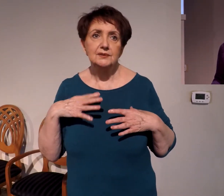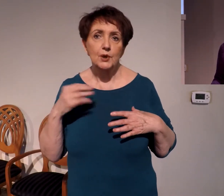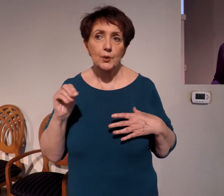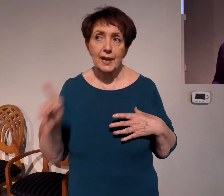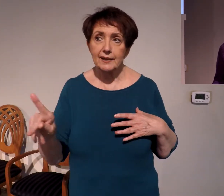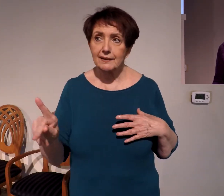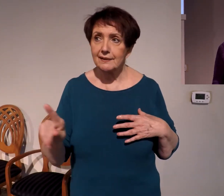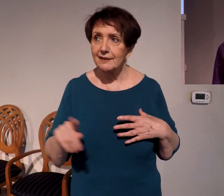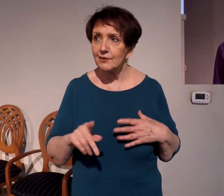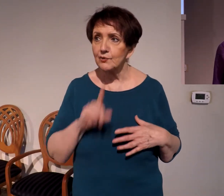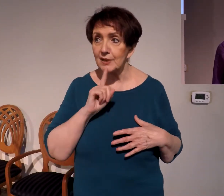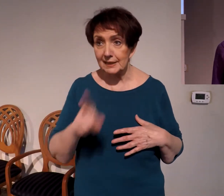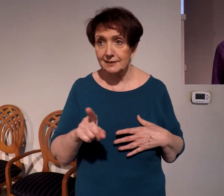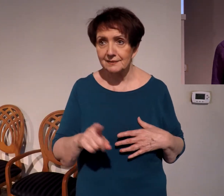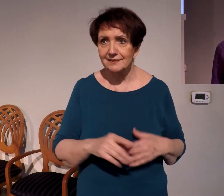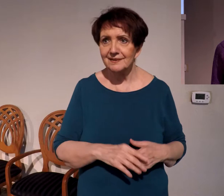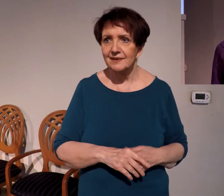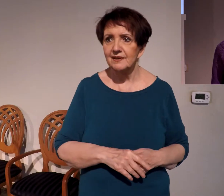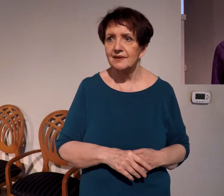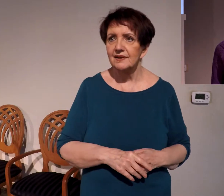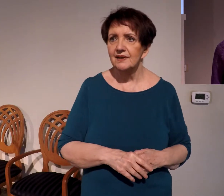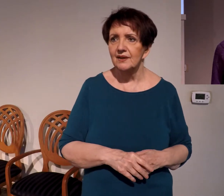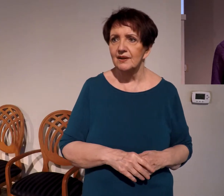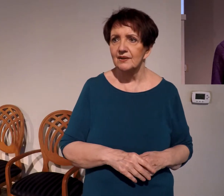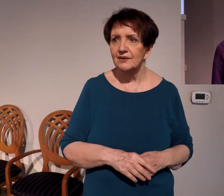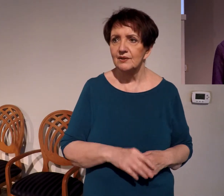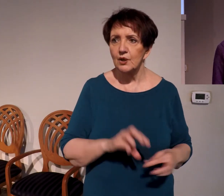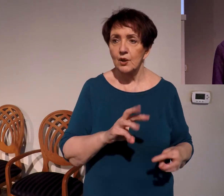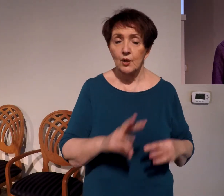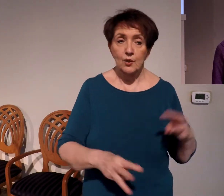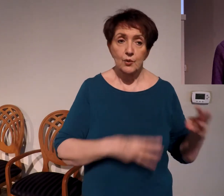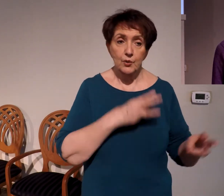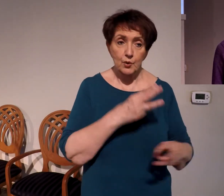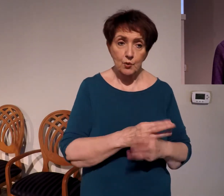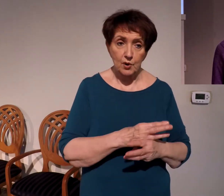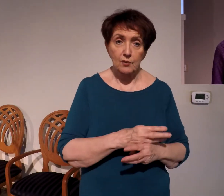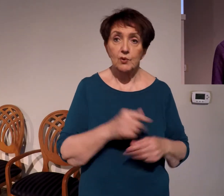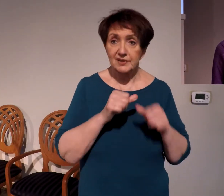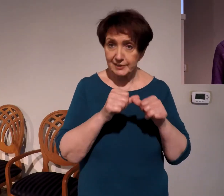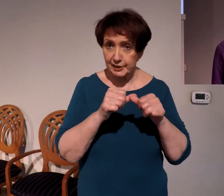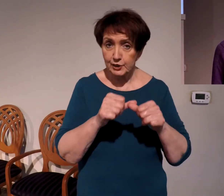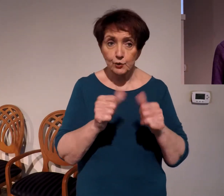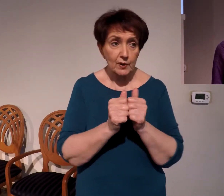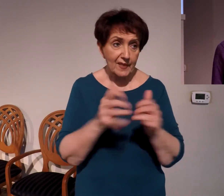Okay? Really. The world can get on without you.